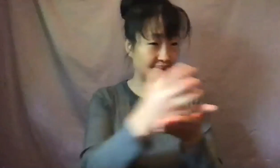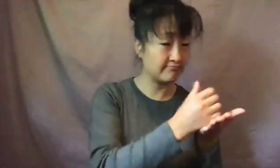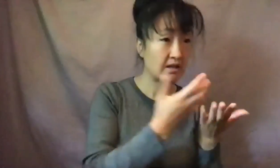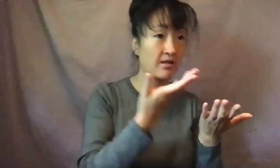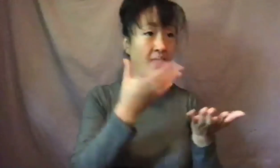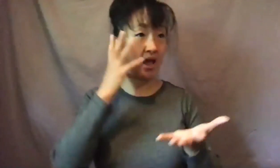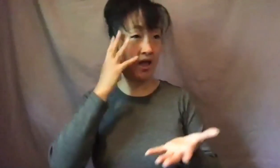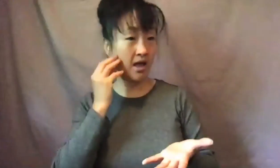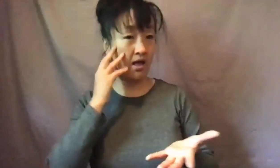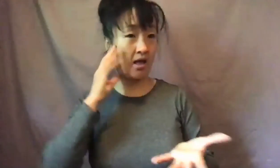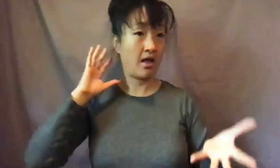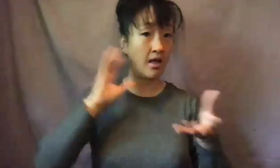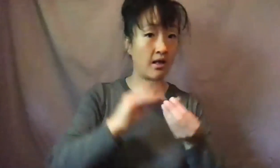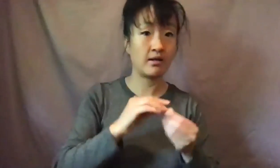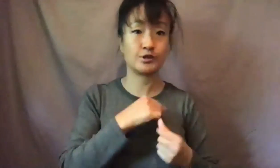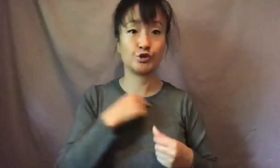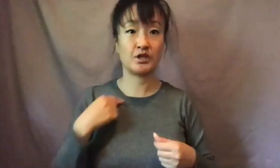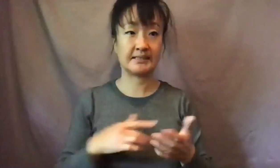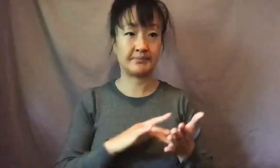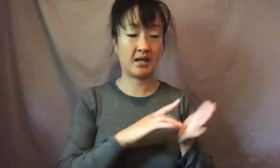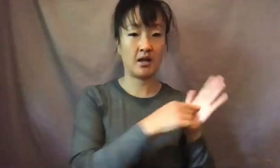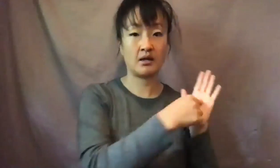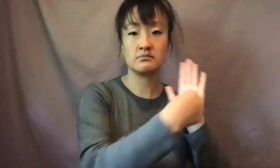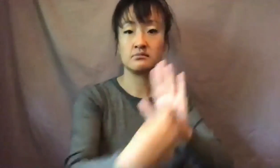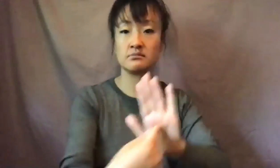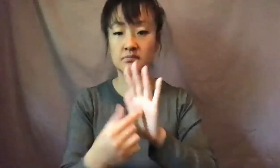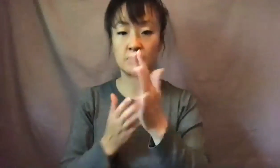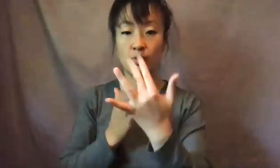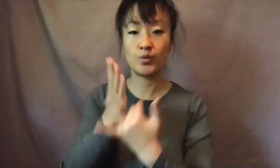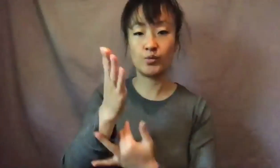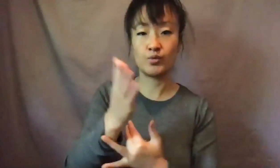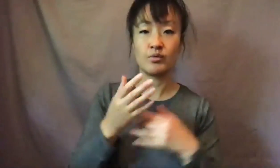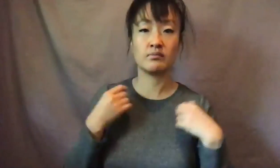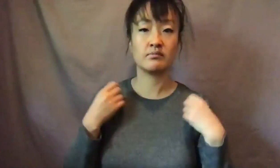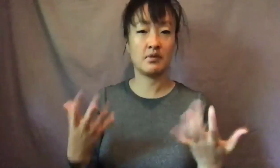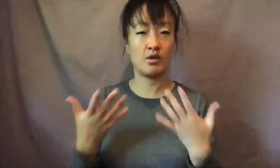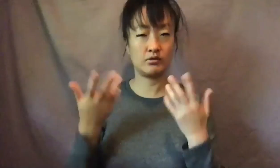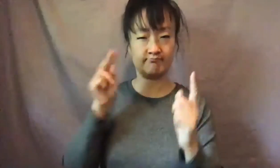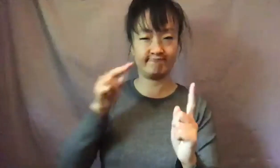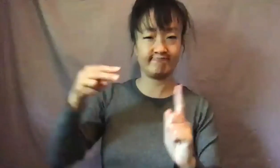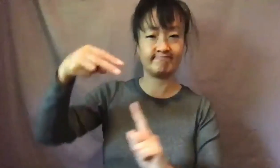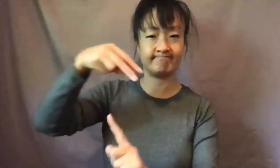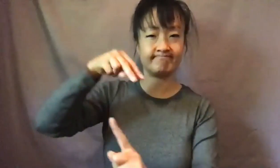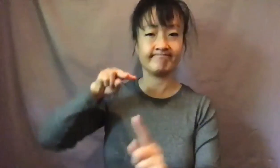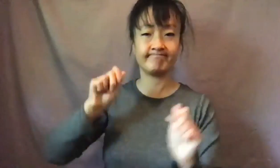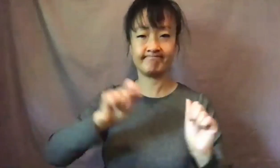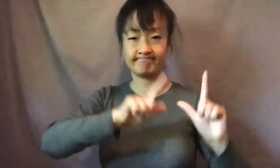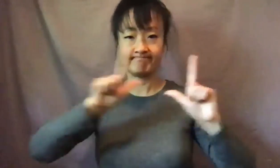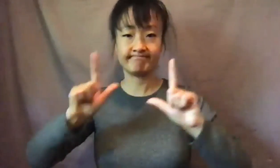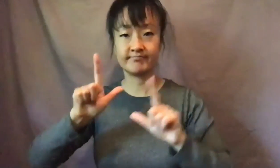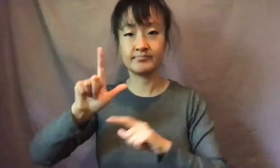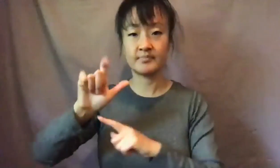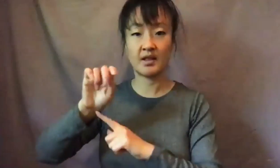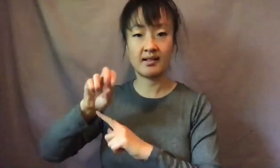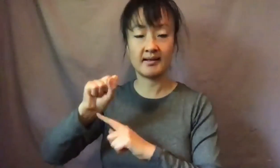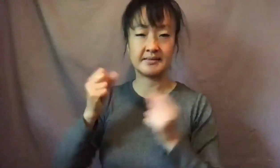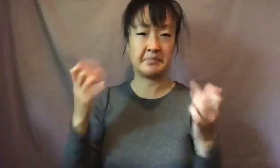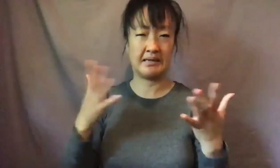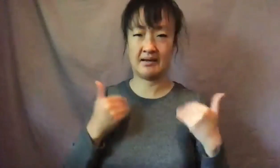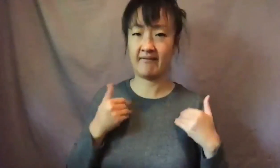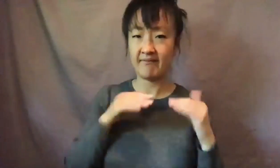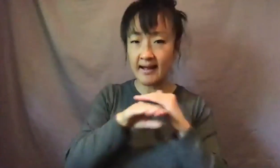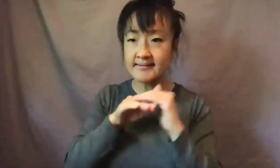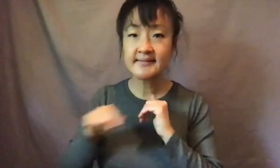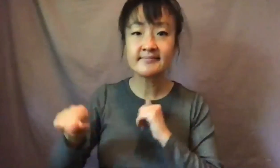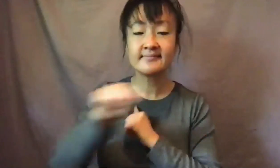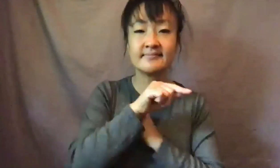and revealing it through the multiple lenses that we have access to, the multiple lenses of our